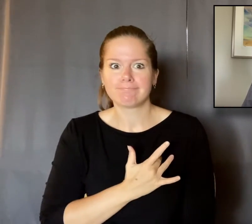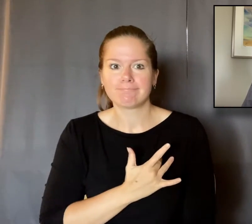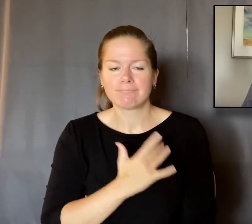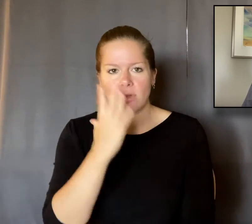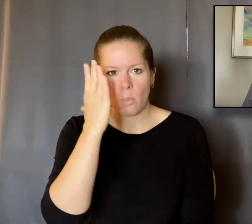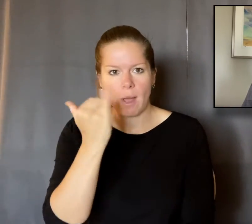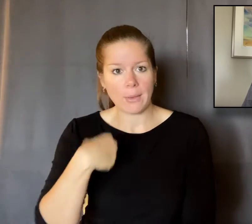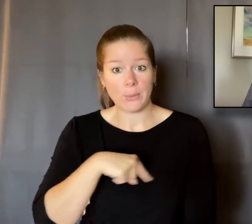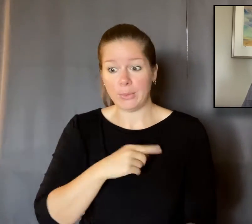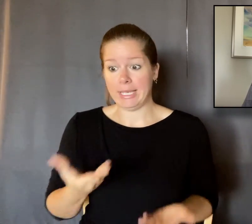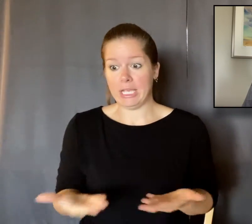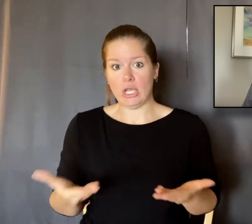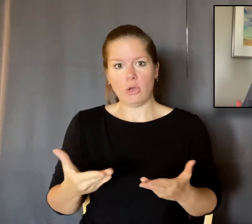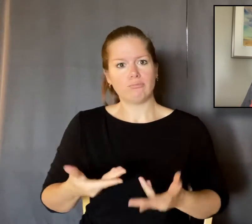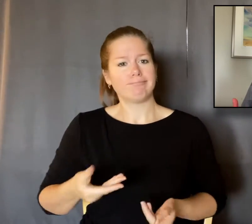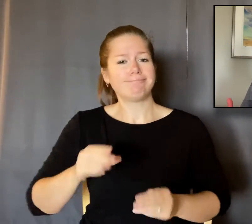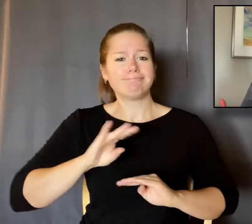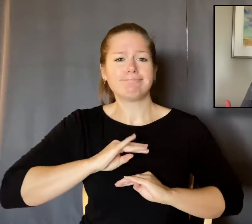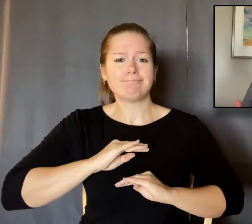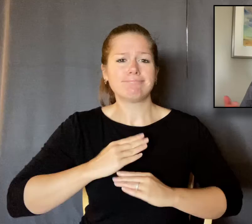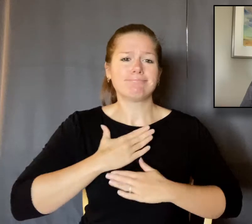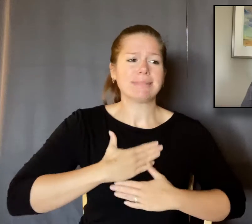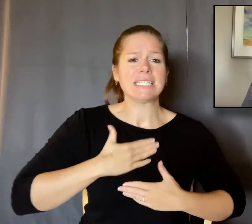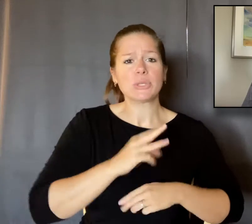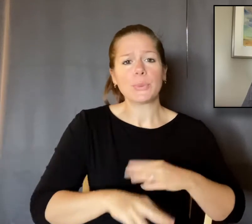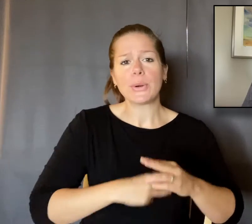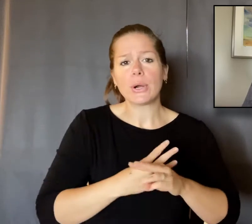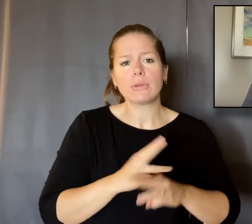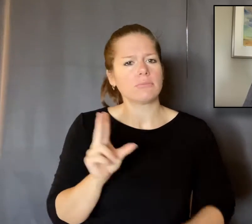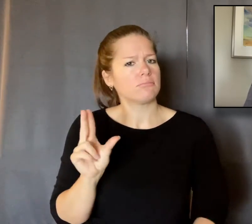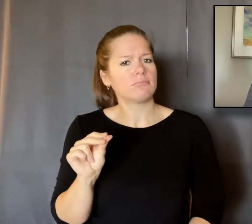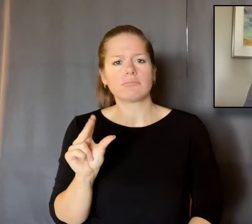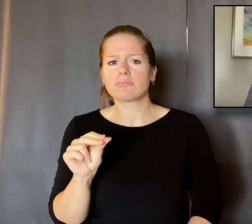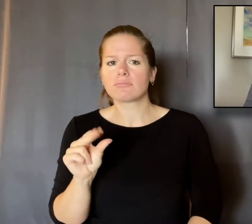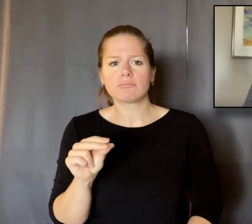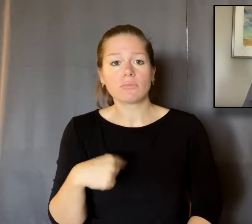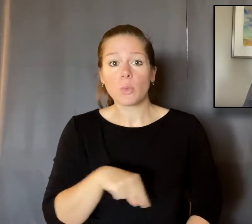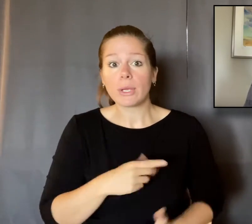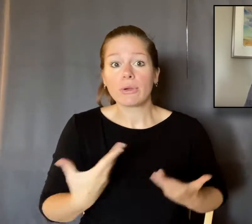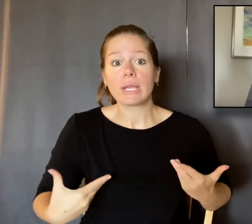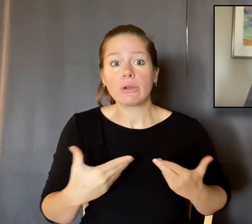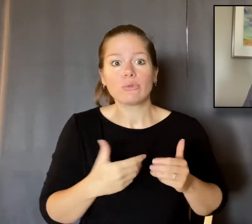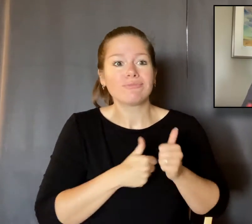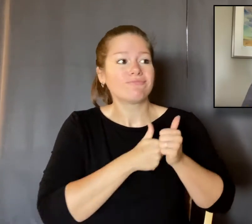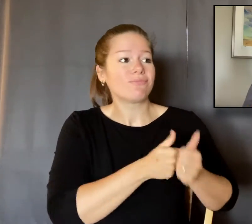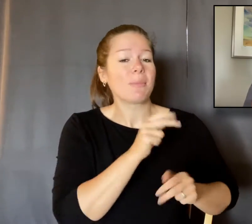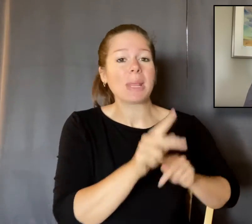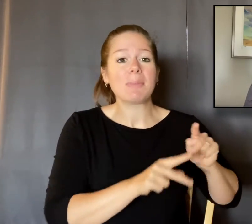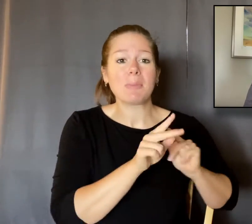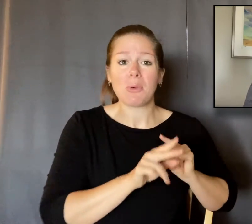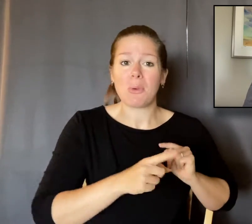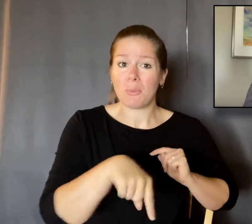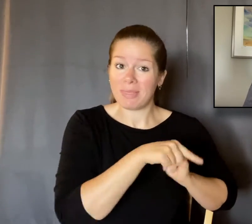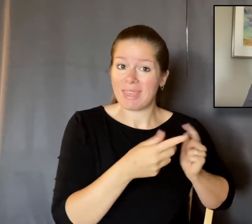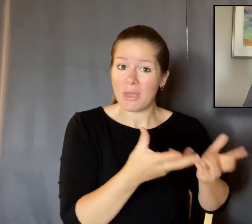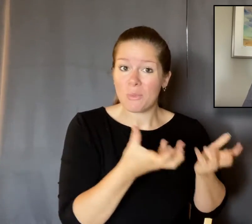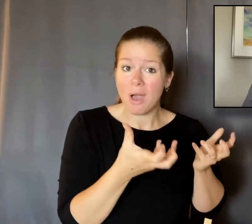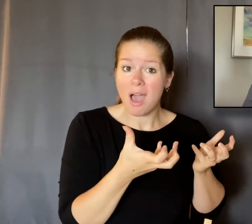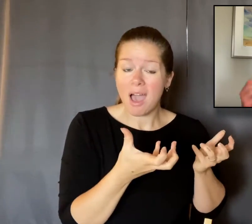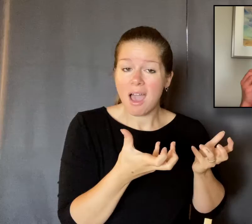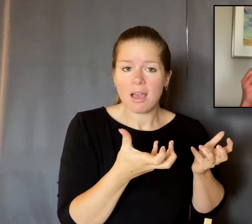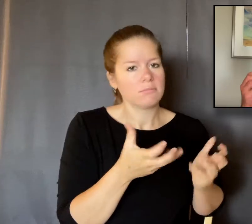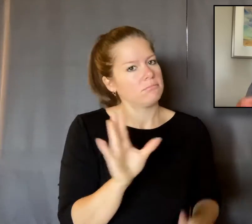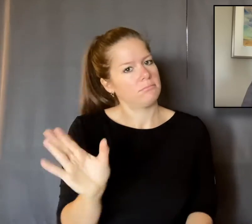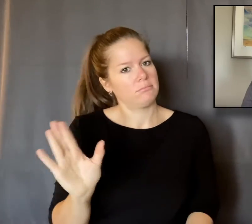here to please the world. We're not here to give in to the doctrines of the day or to do whatever people want us to do or to soften the message. We are here